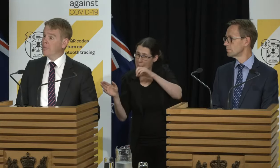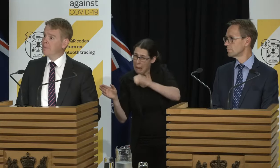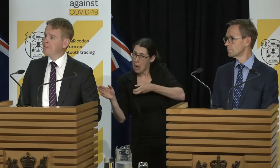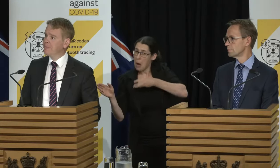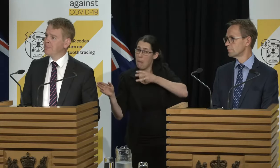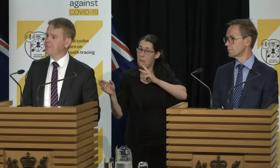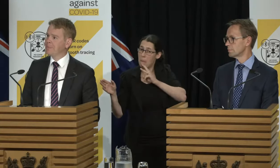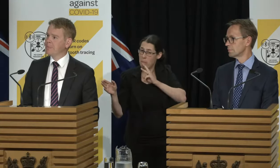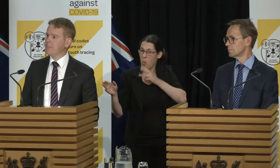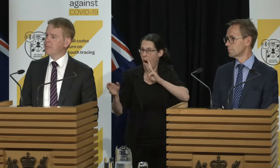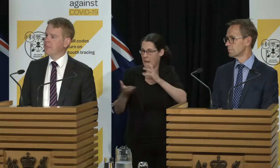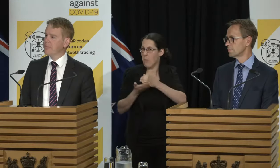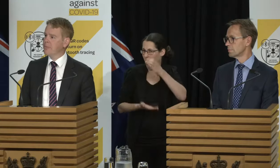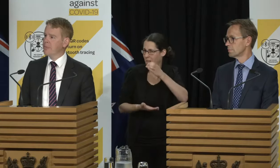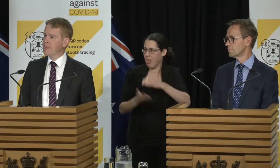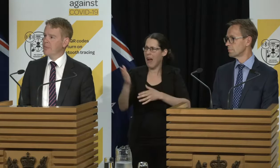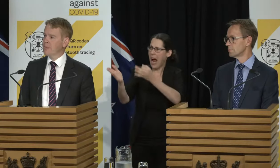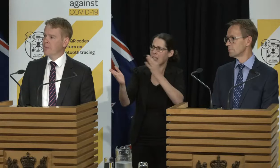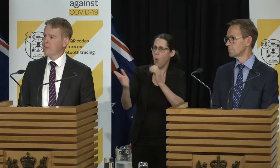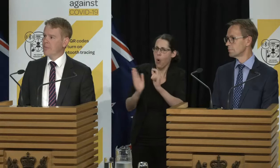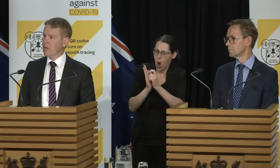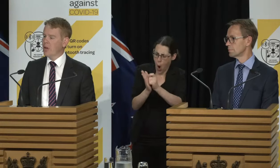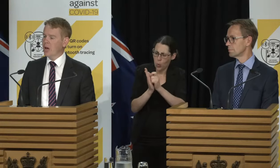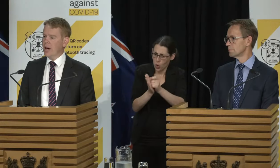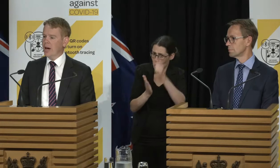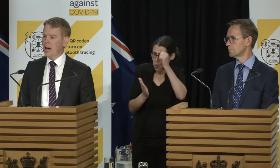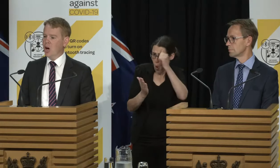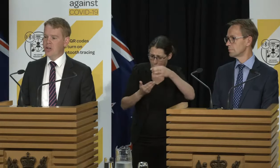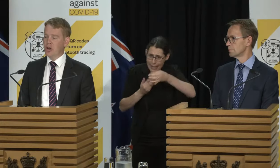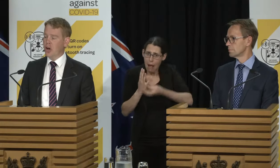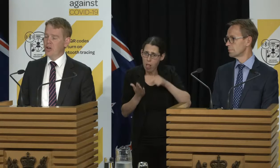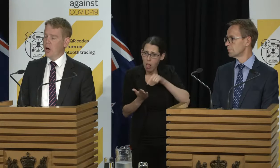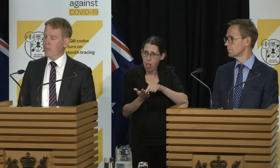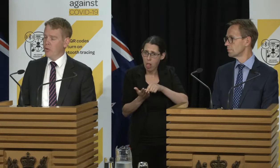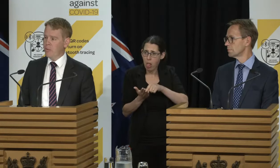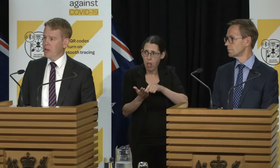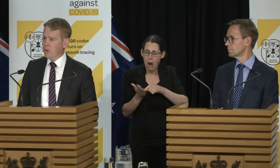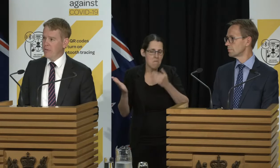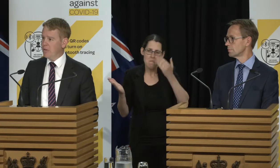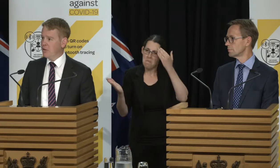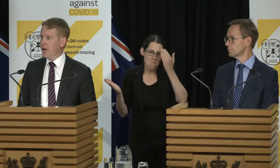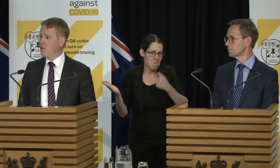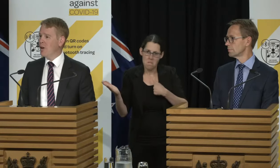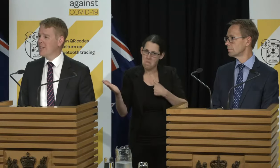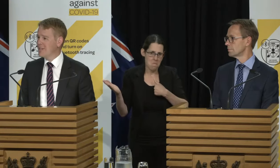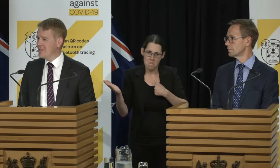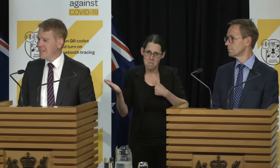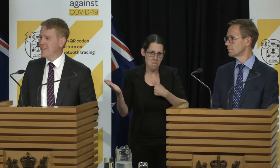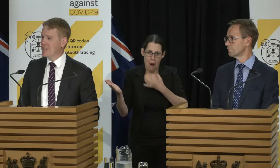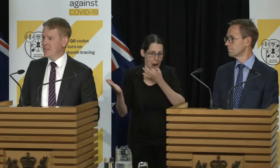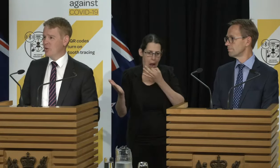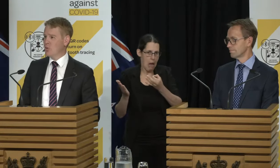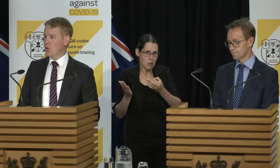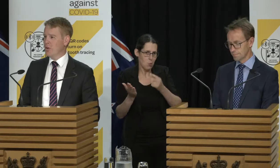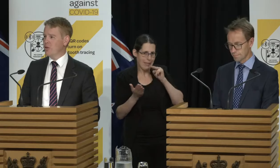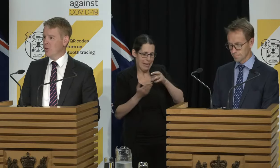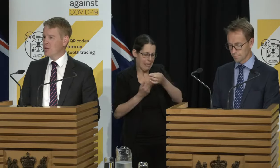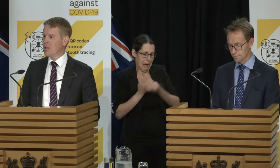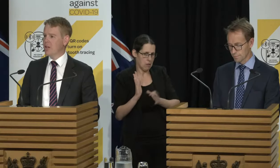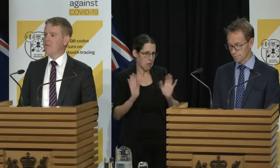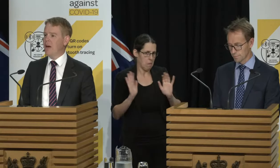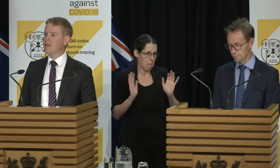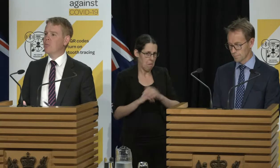wine. What were the notes they were exchanging? Do you know that? I'm not familiar. I have not asked to see the details of all of